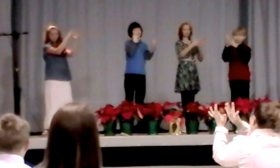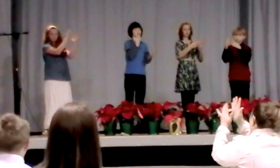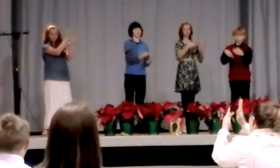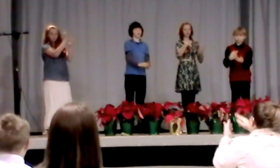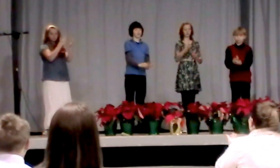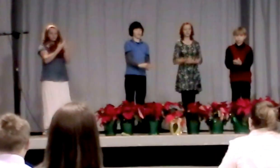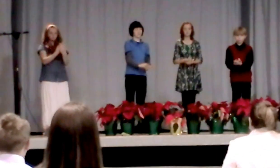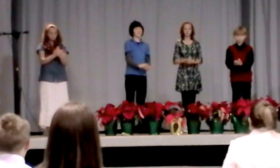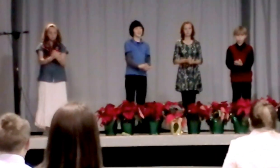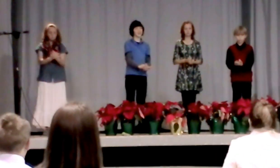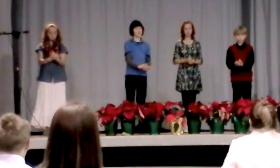light.